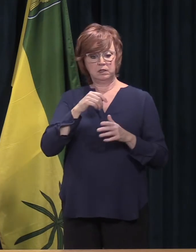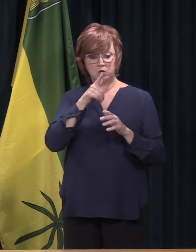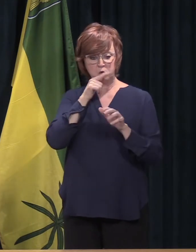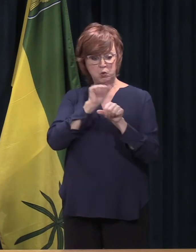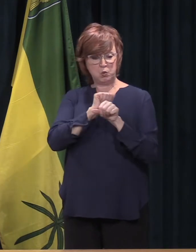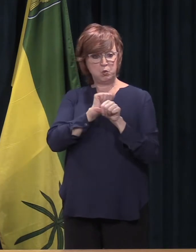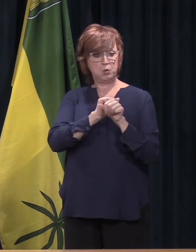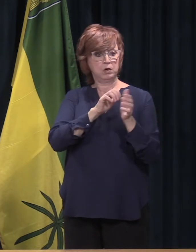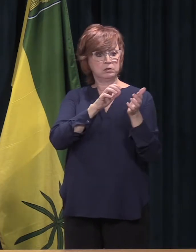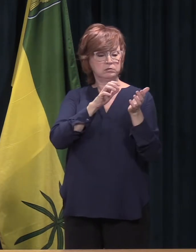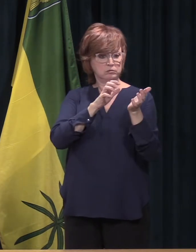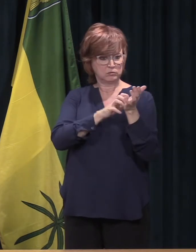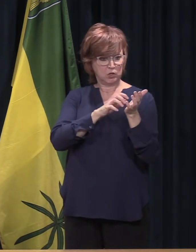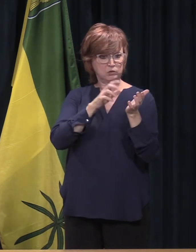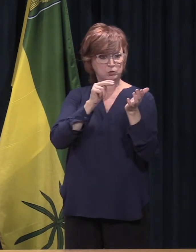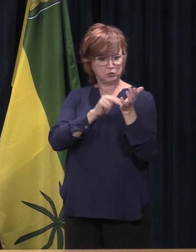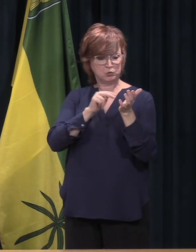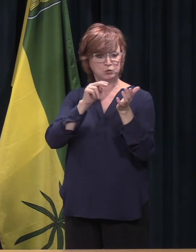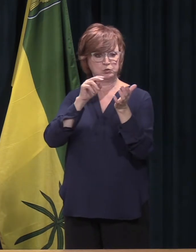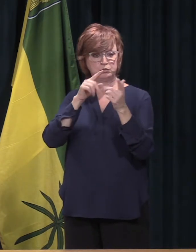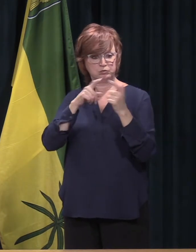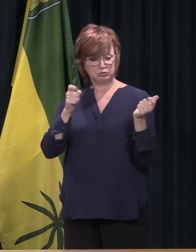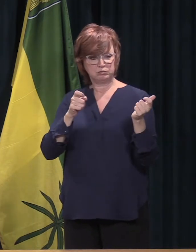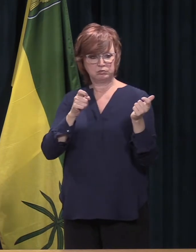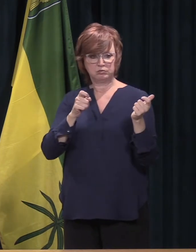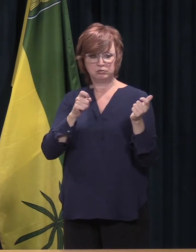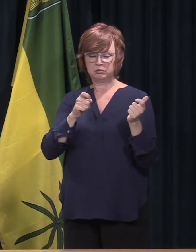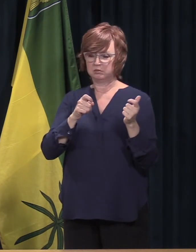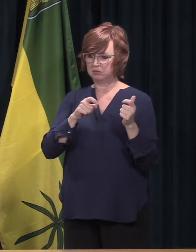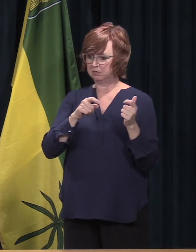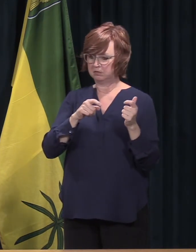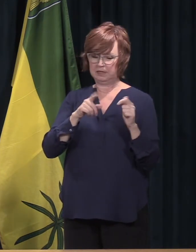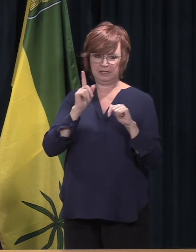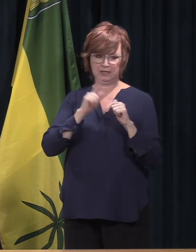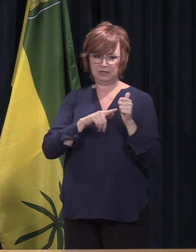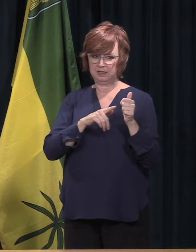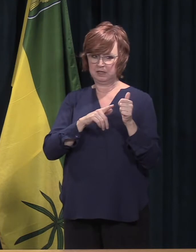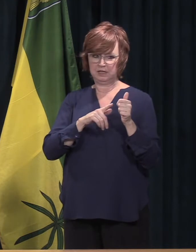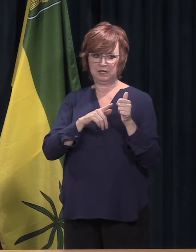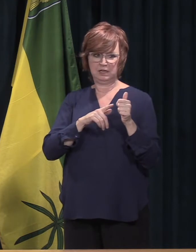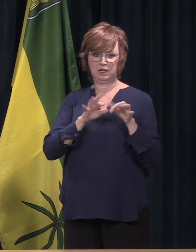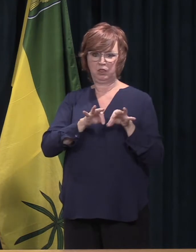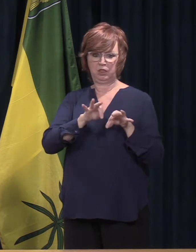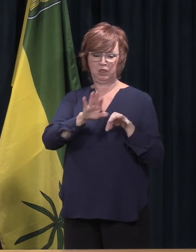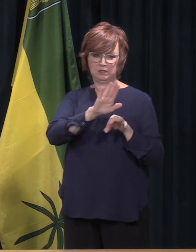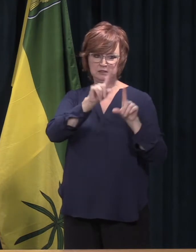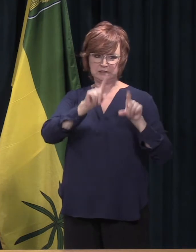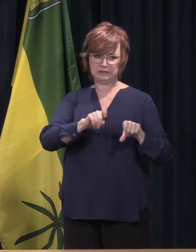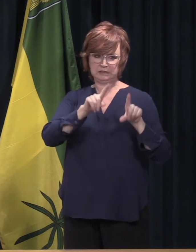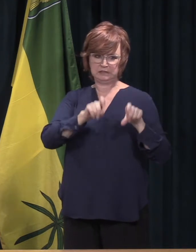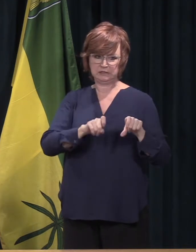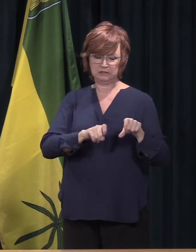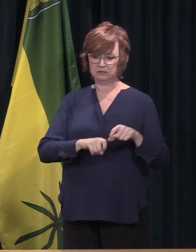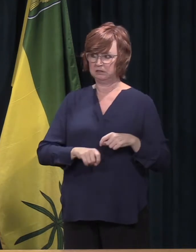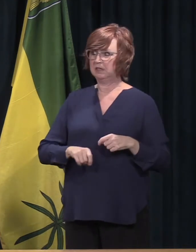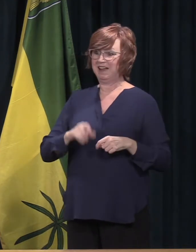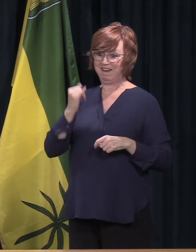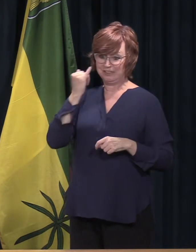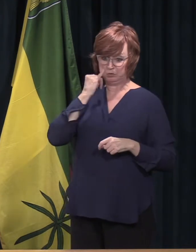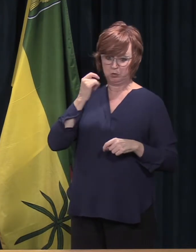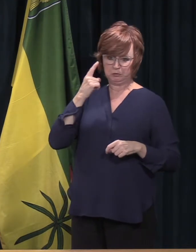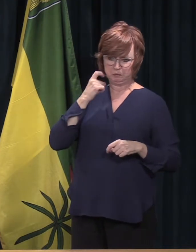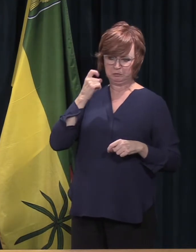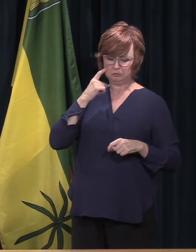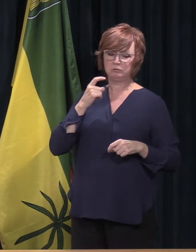that they are able to get tested quickly, because if you have a fever, you should not be working in any case. It could be COVID, it could be something